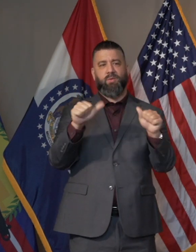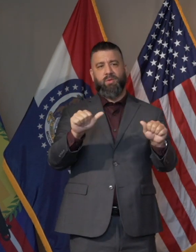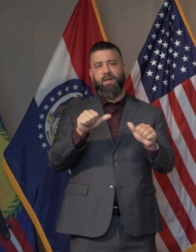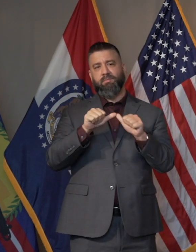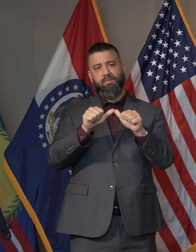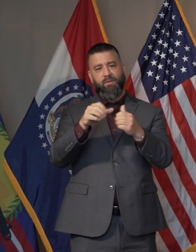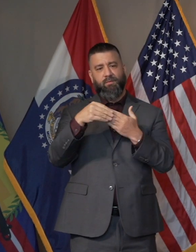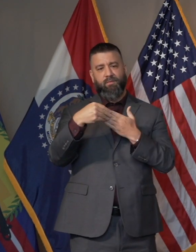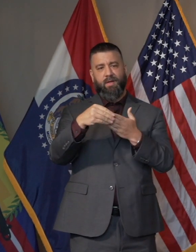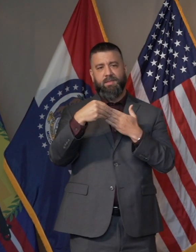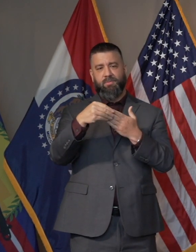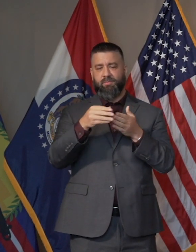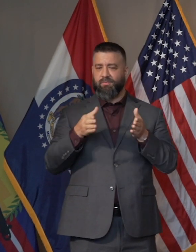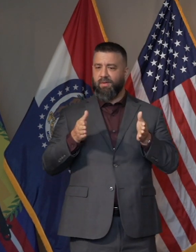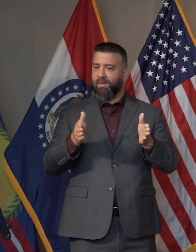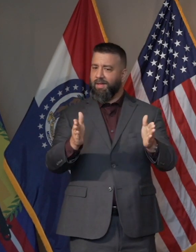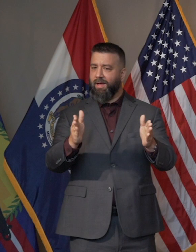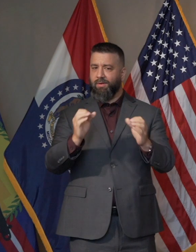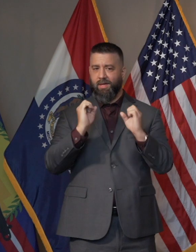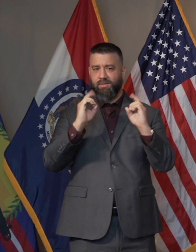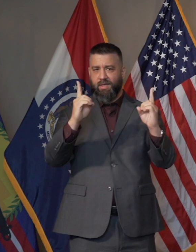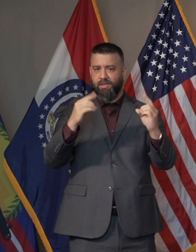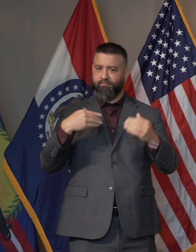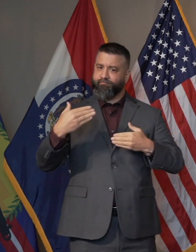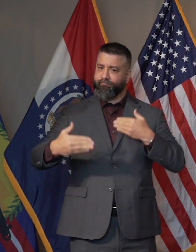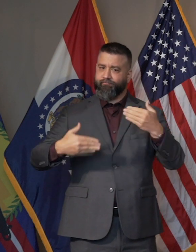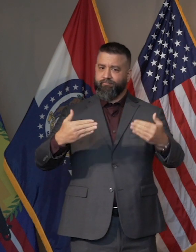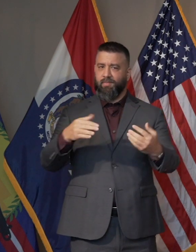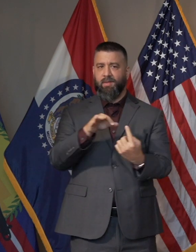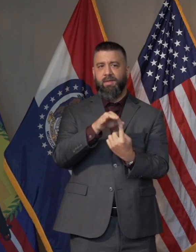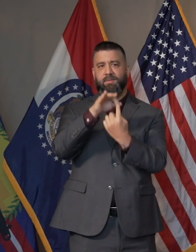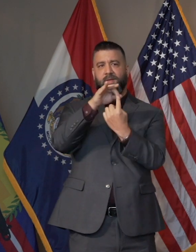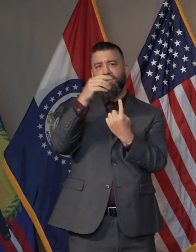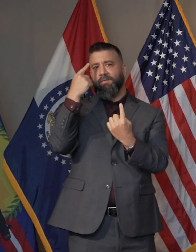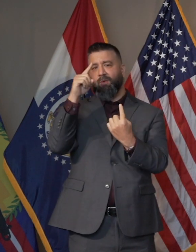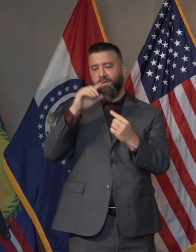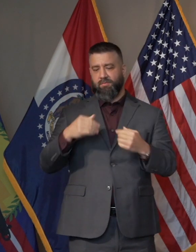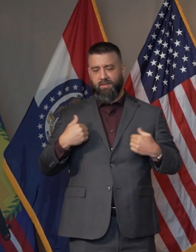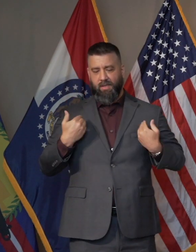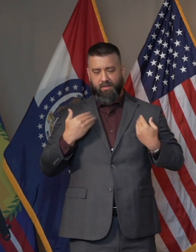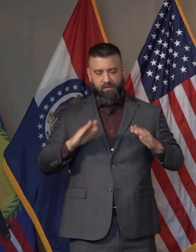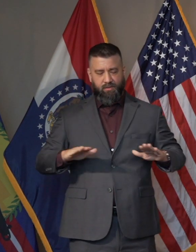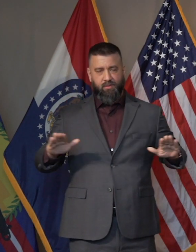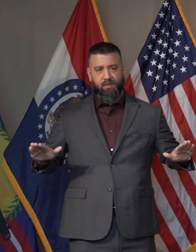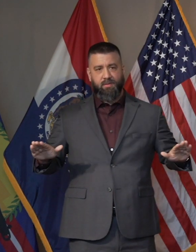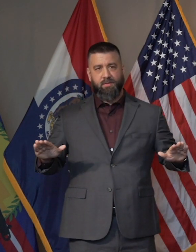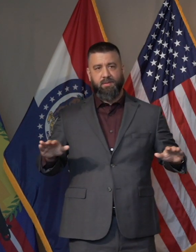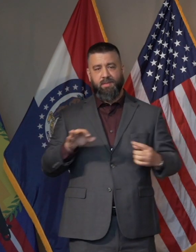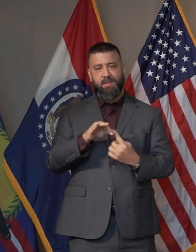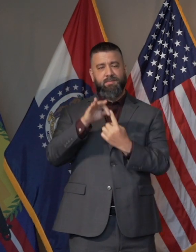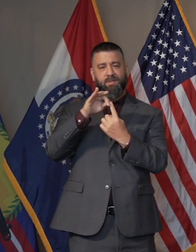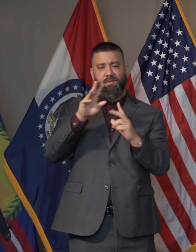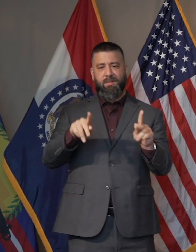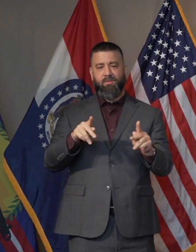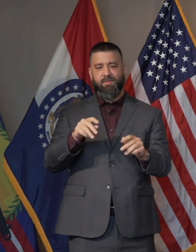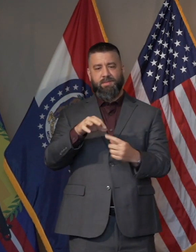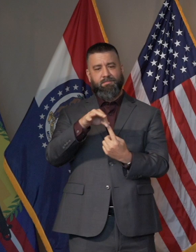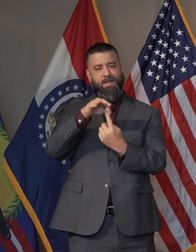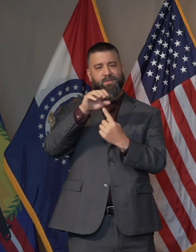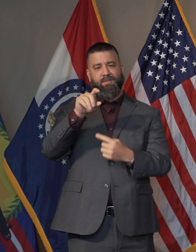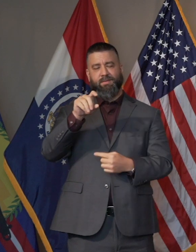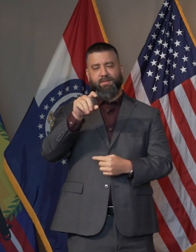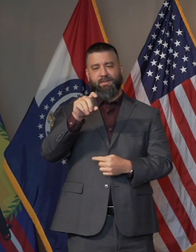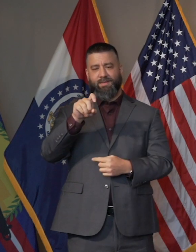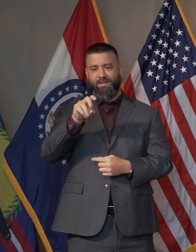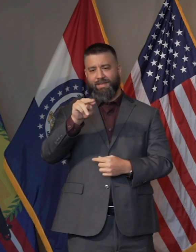as possible to allow that education to move forward, especially for younger kids and especially for kids with special needs.